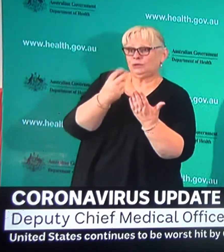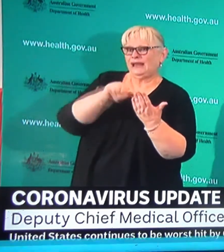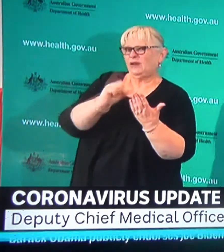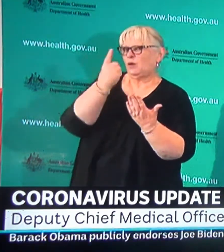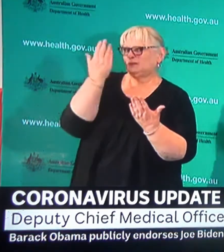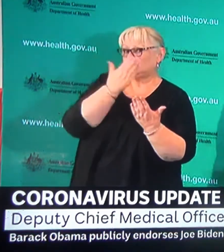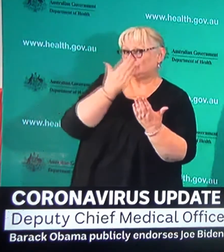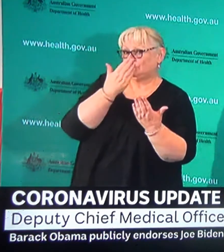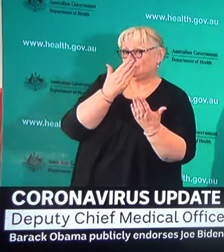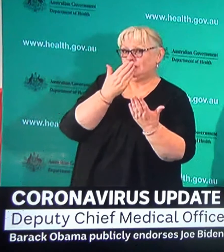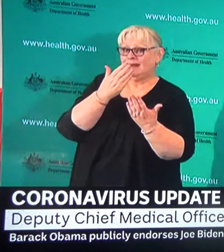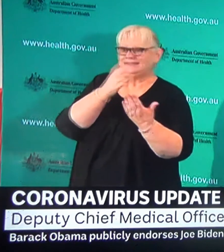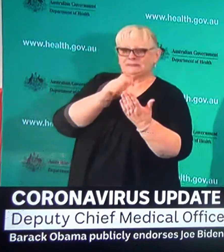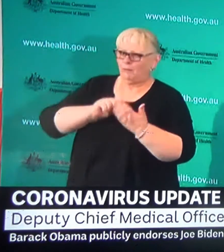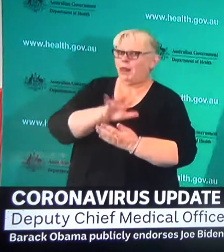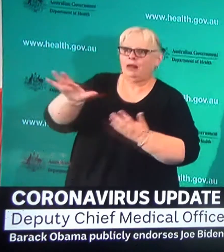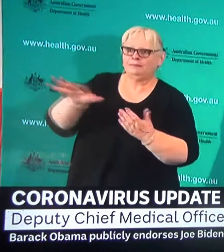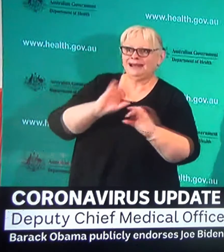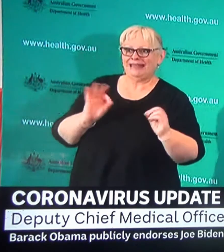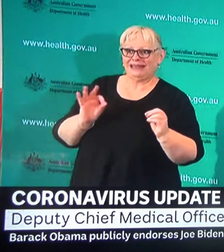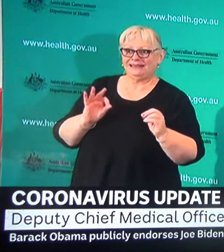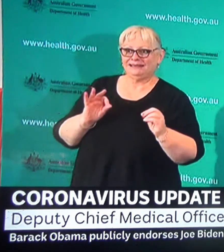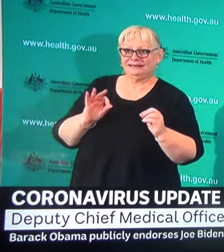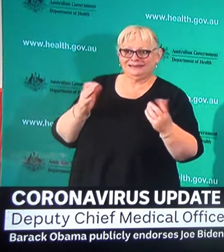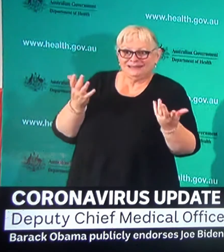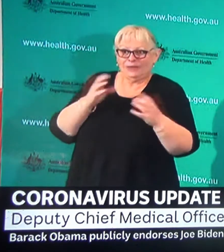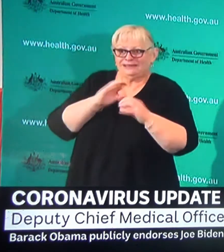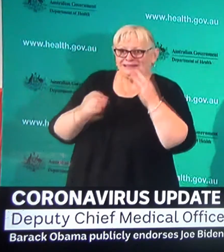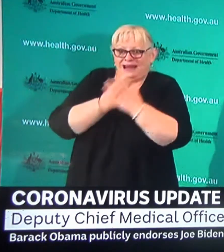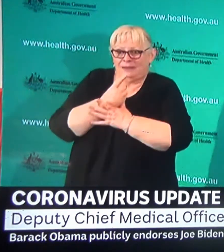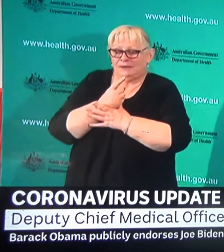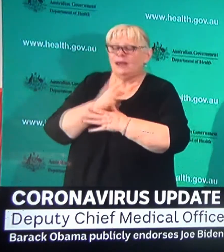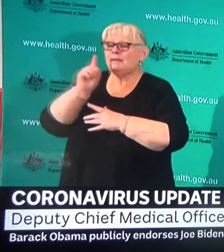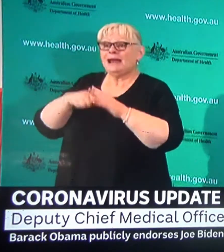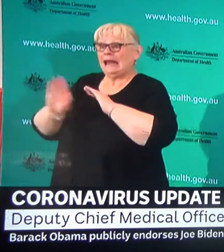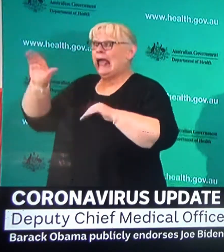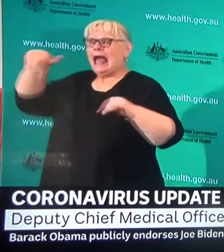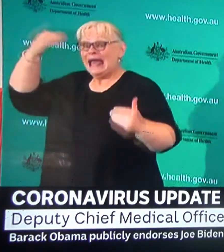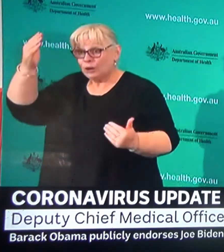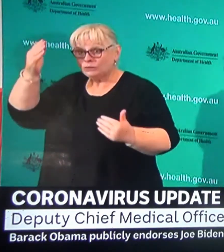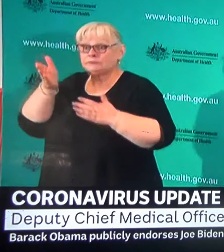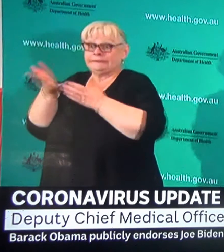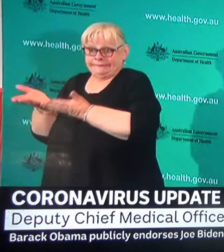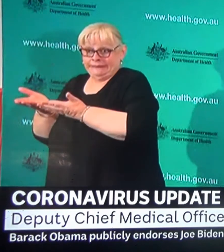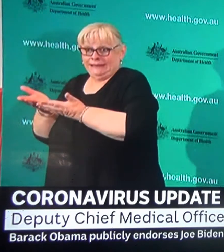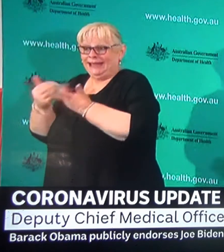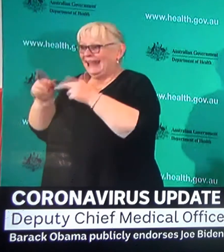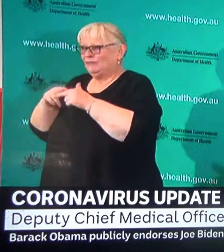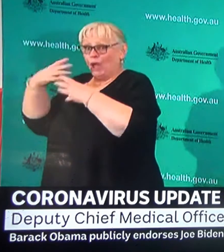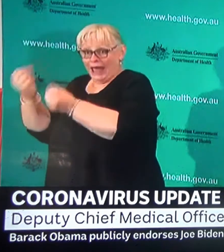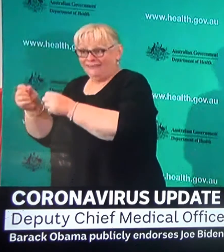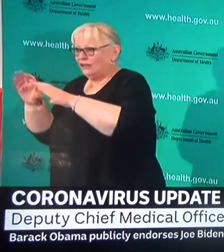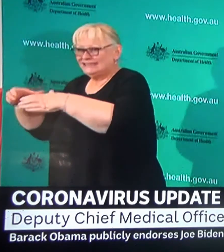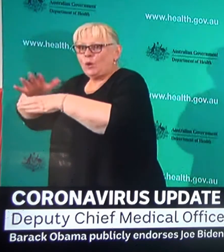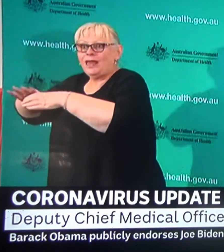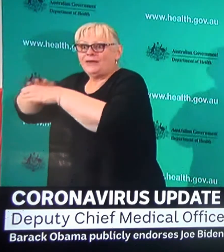schools does not appear to lead to large school outbreaks. However, in the adult context, when you get cases, they are